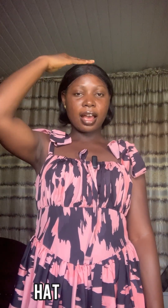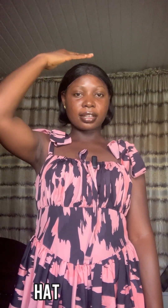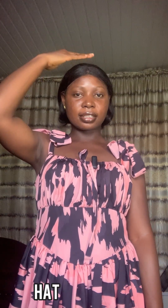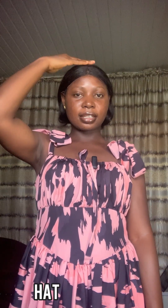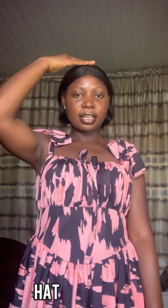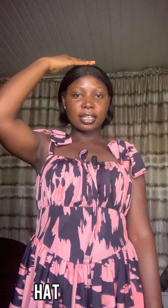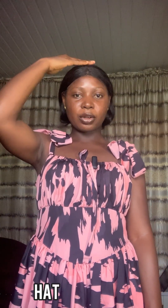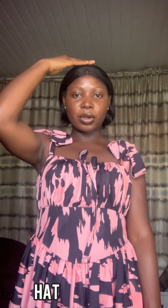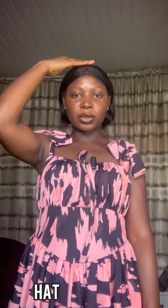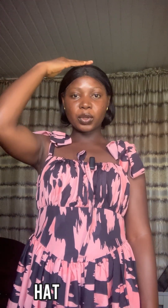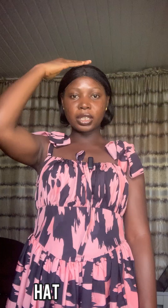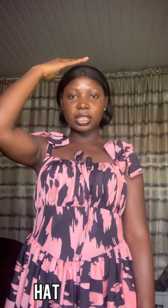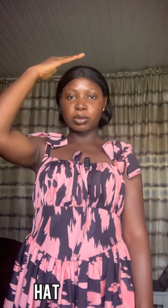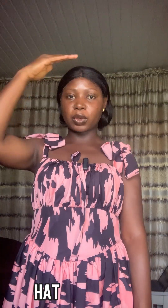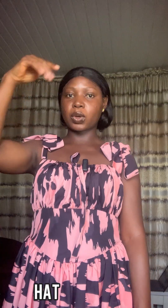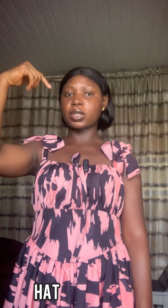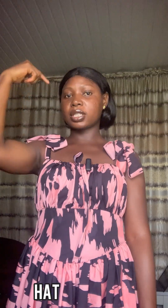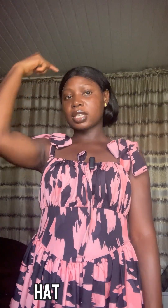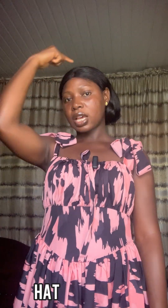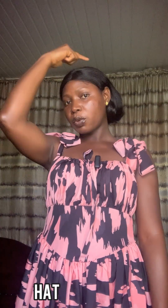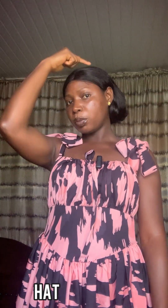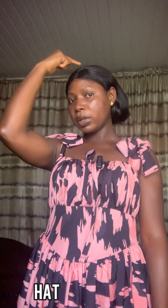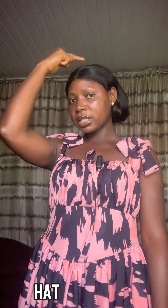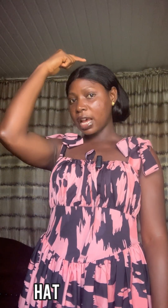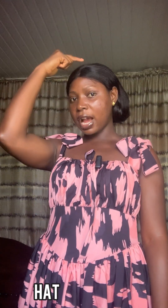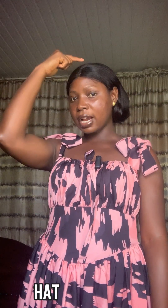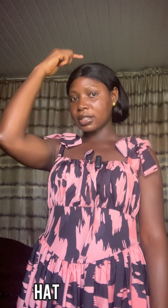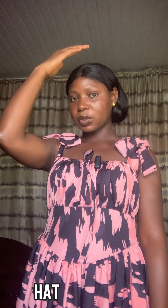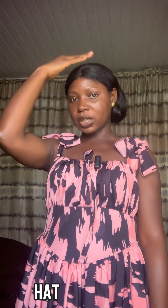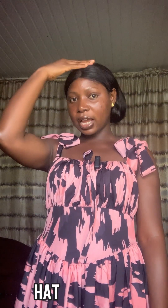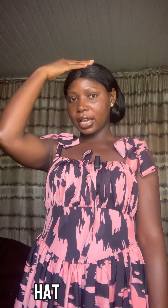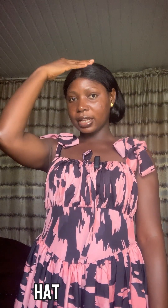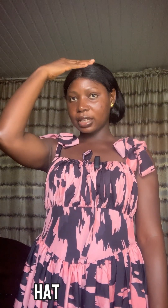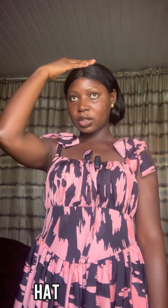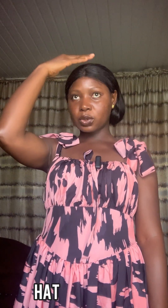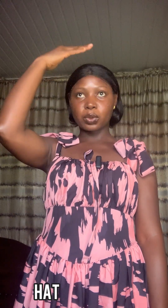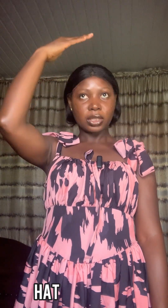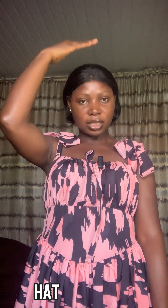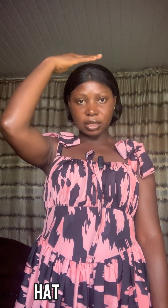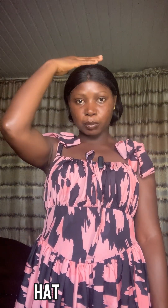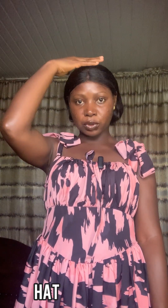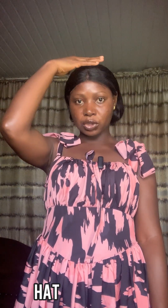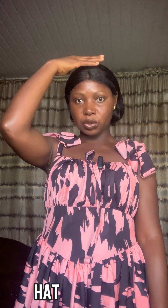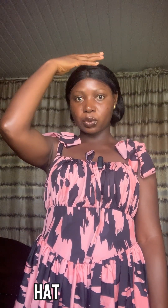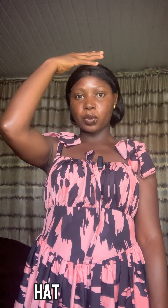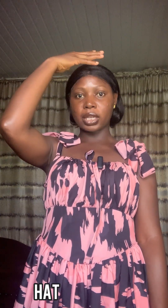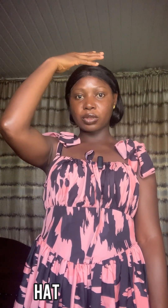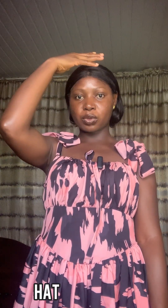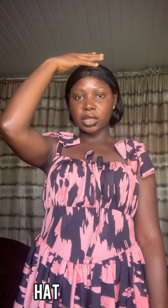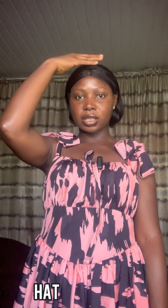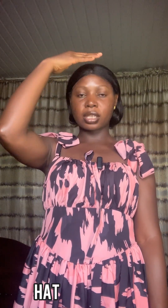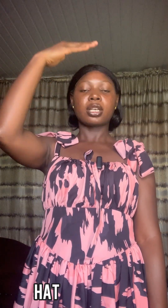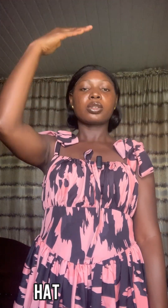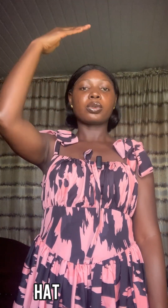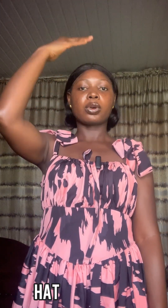Hat. Now we are doing this because we place our hats on our head. So this is the position where it rests. So